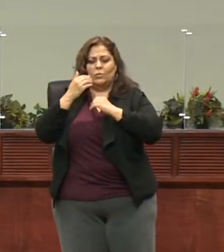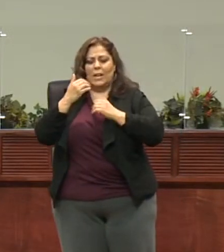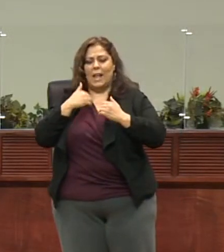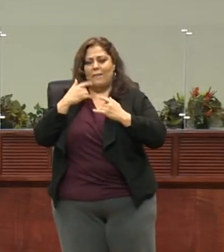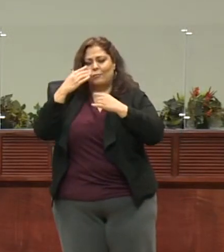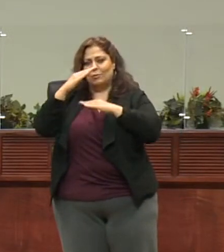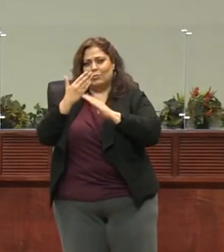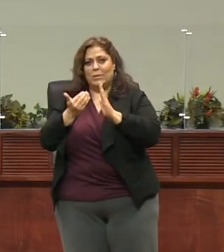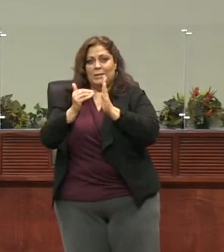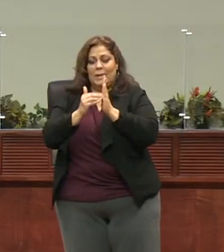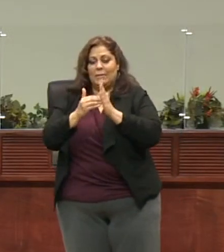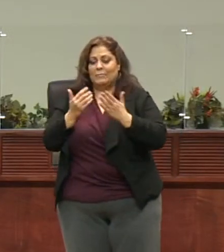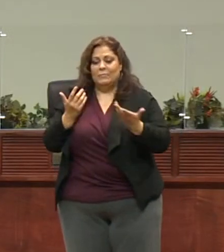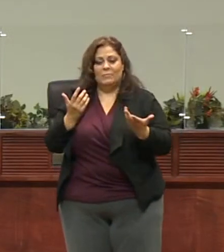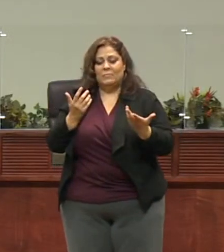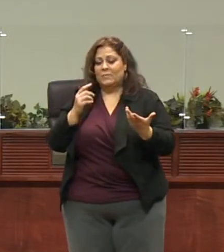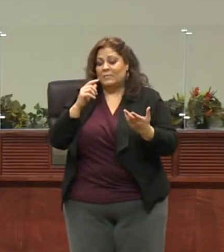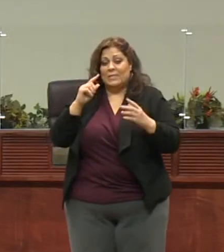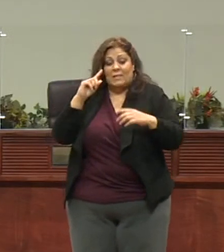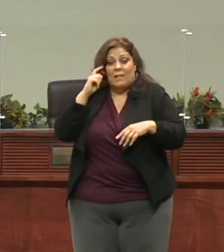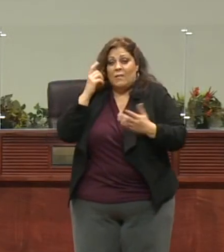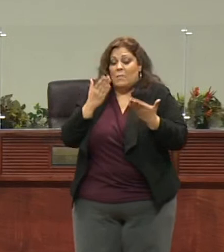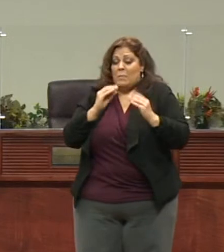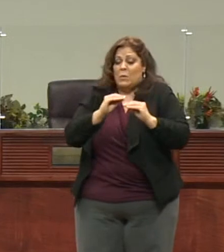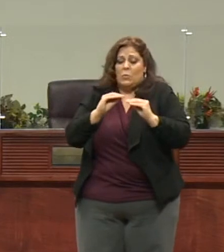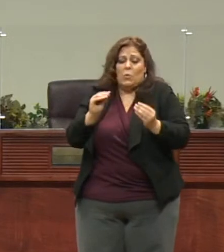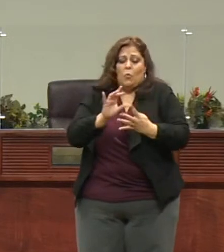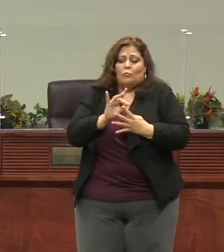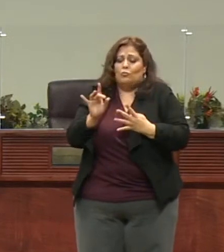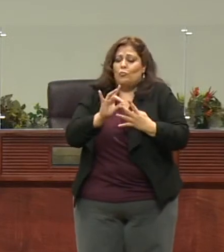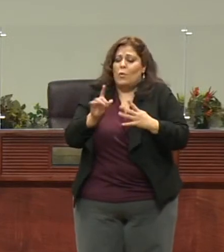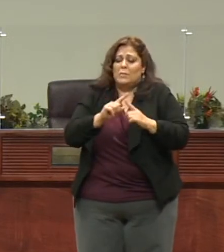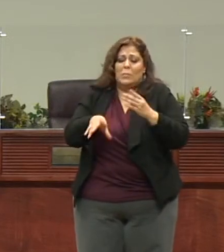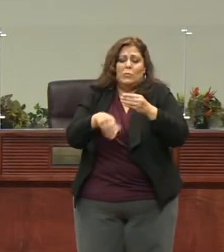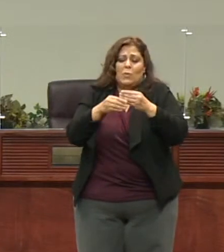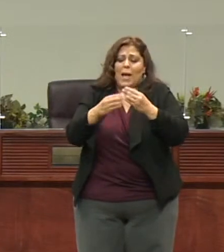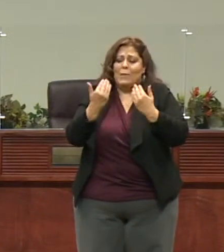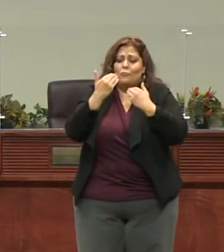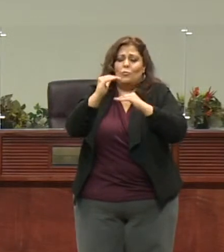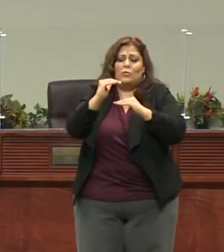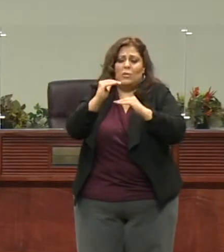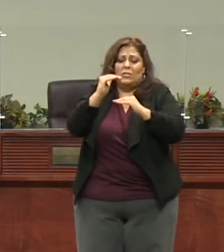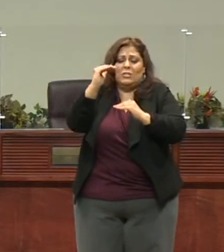have any other choice than to place those restrictions, and that's what we don't want to.